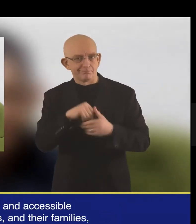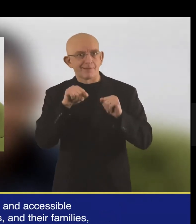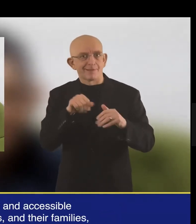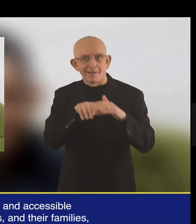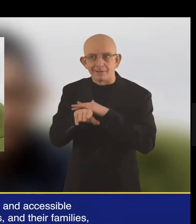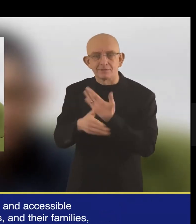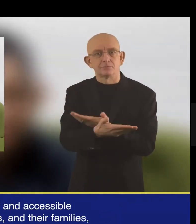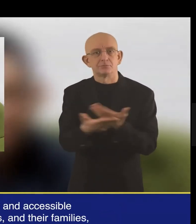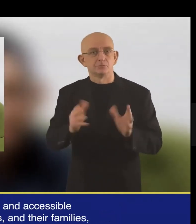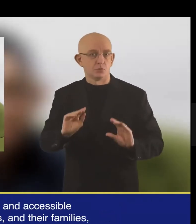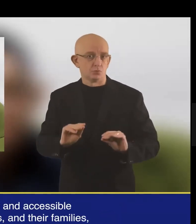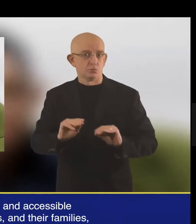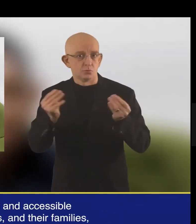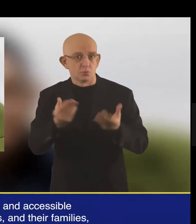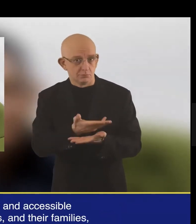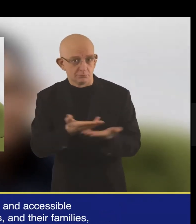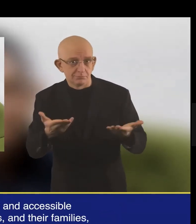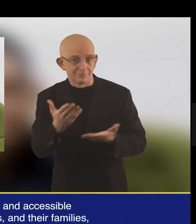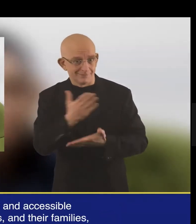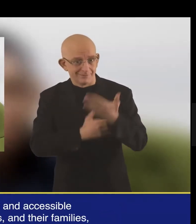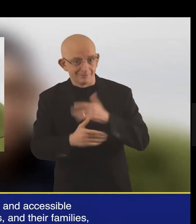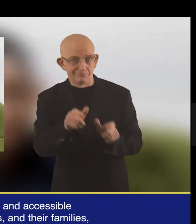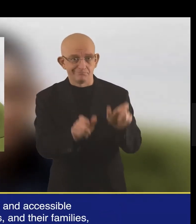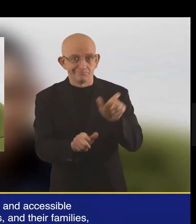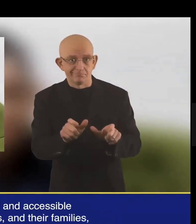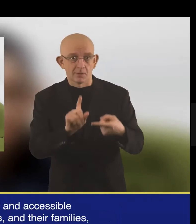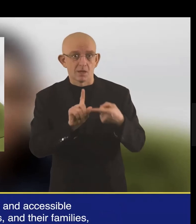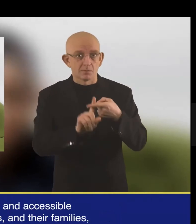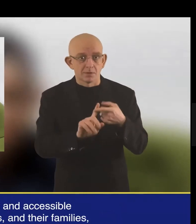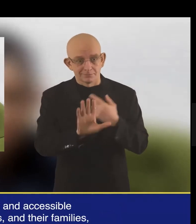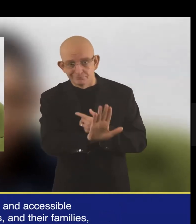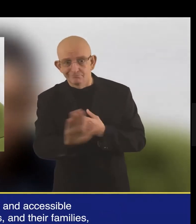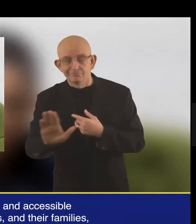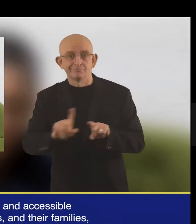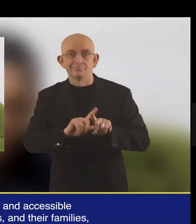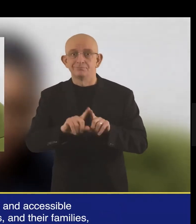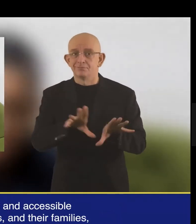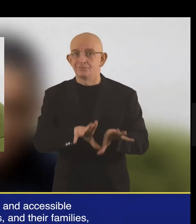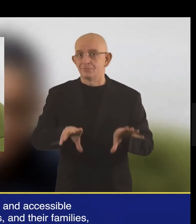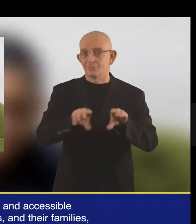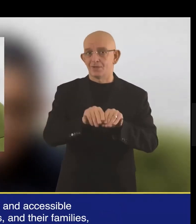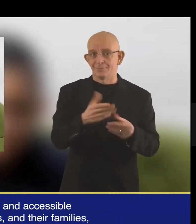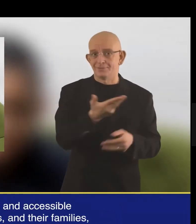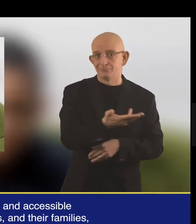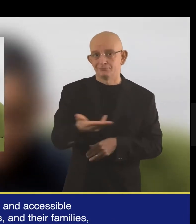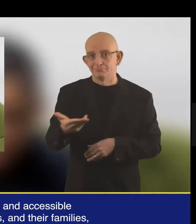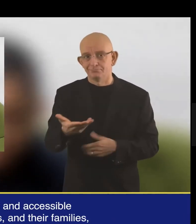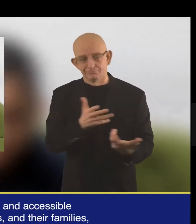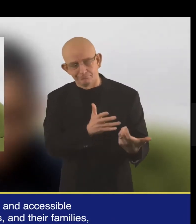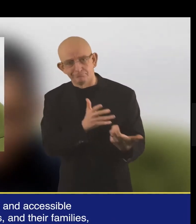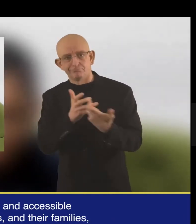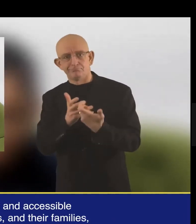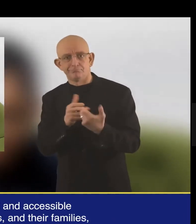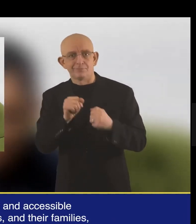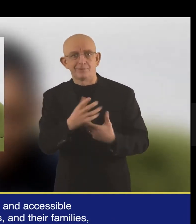inclusive of and accessible to youth with disabilities